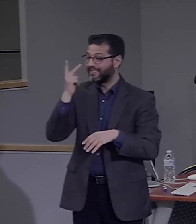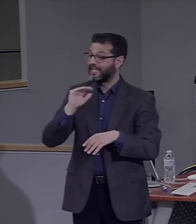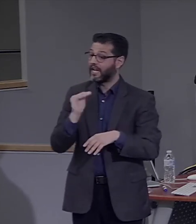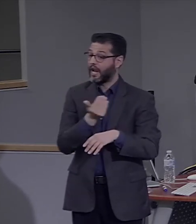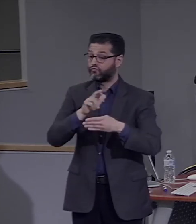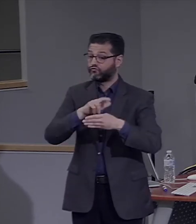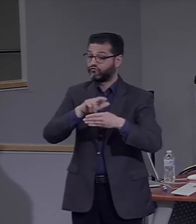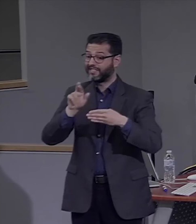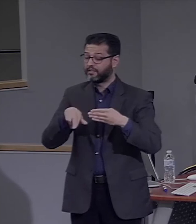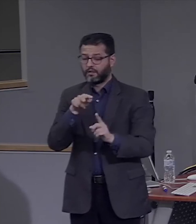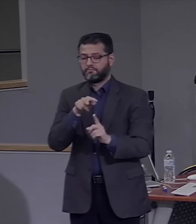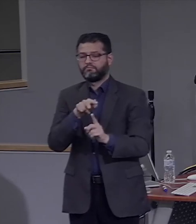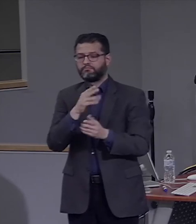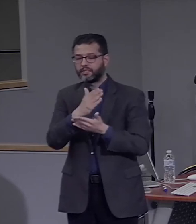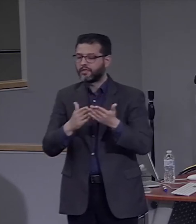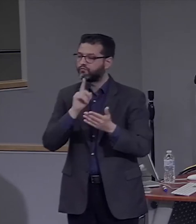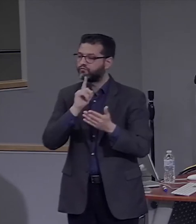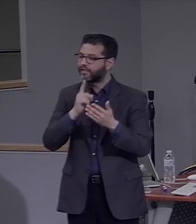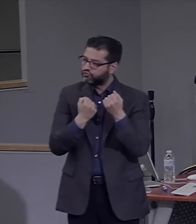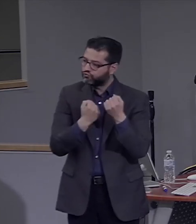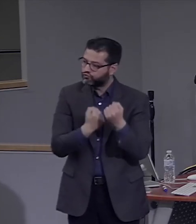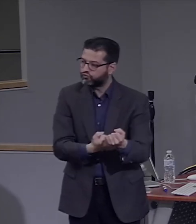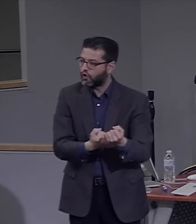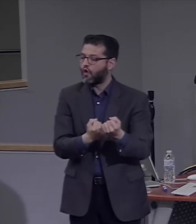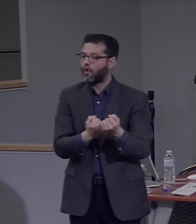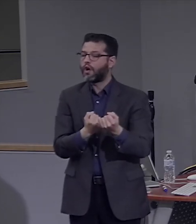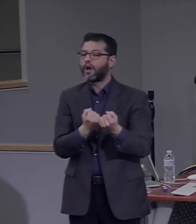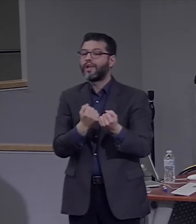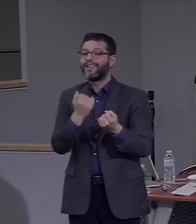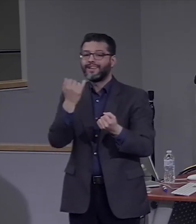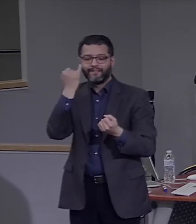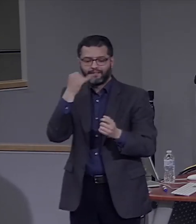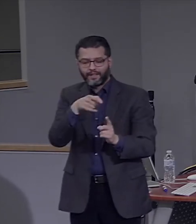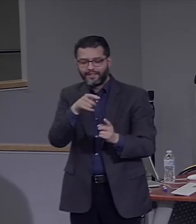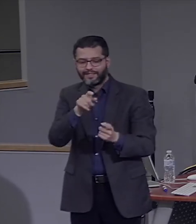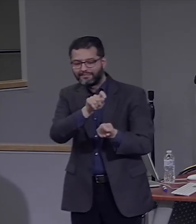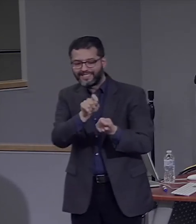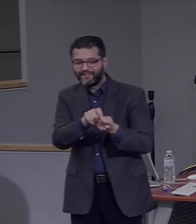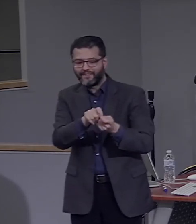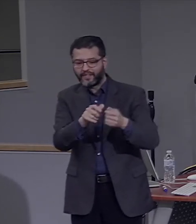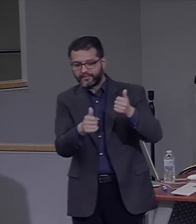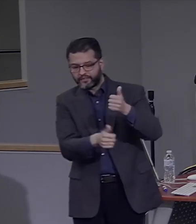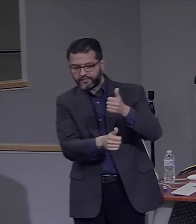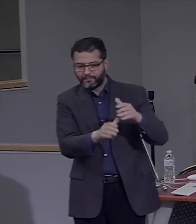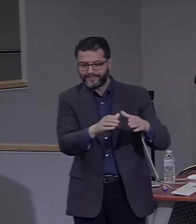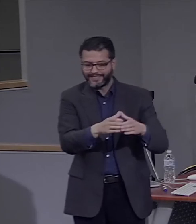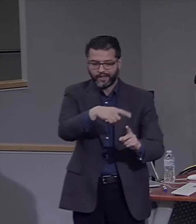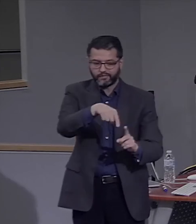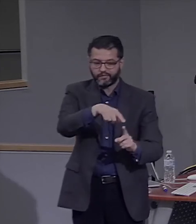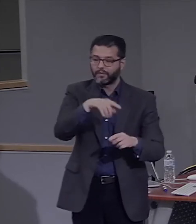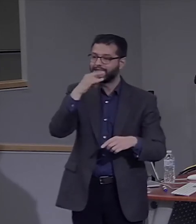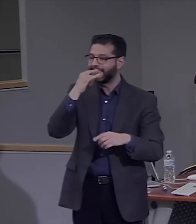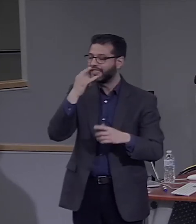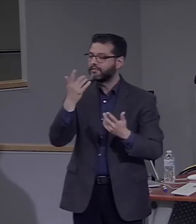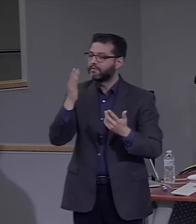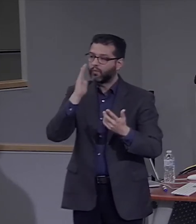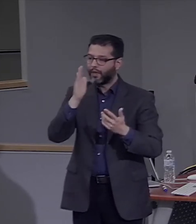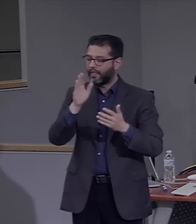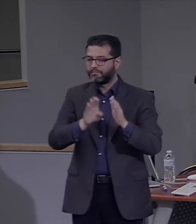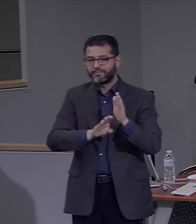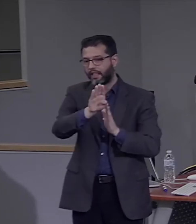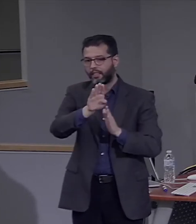results in a situation where some subset of those children are going to develop just normally